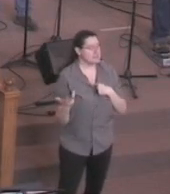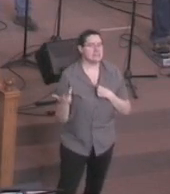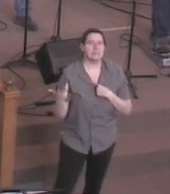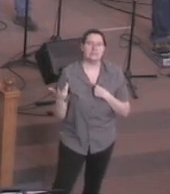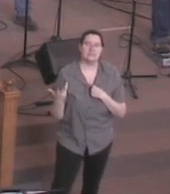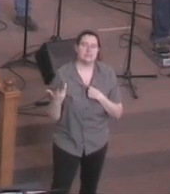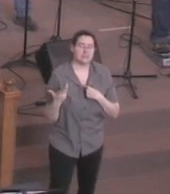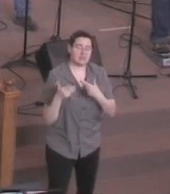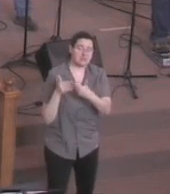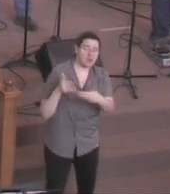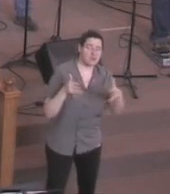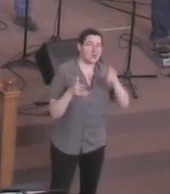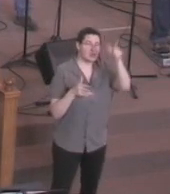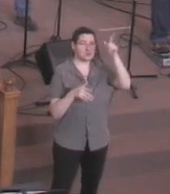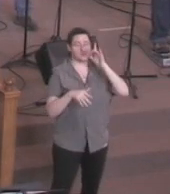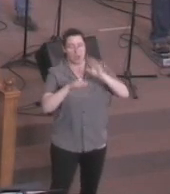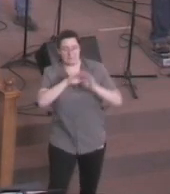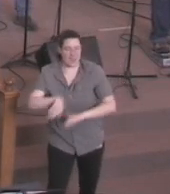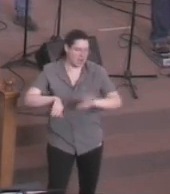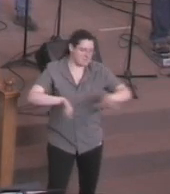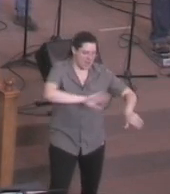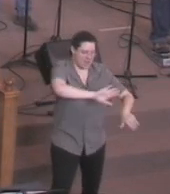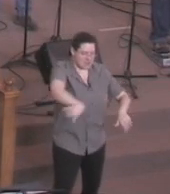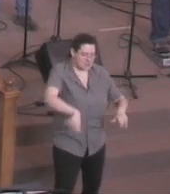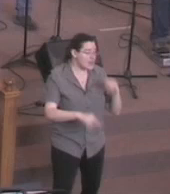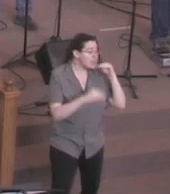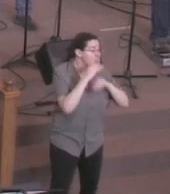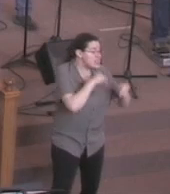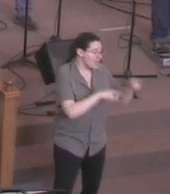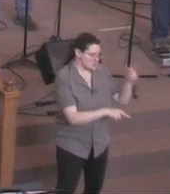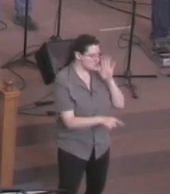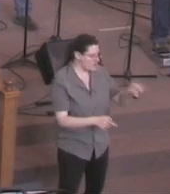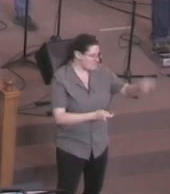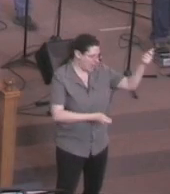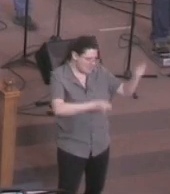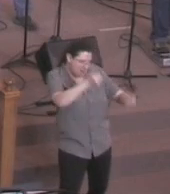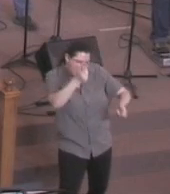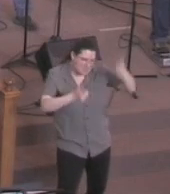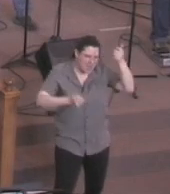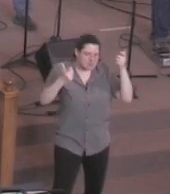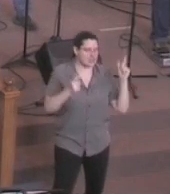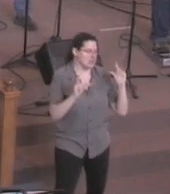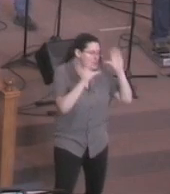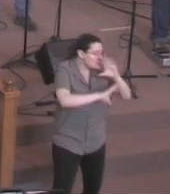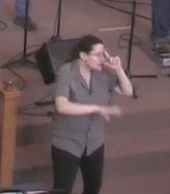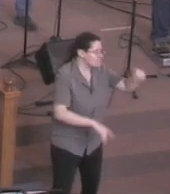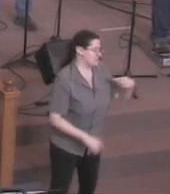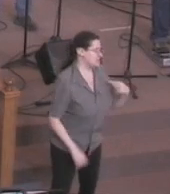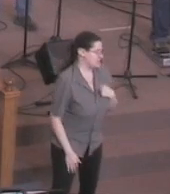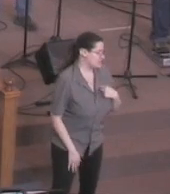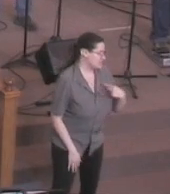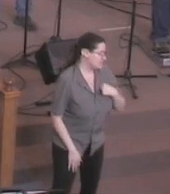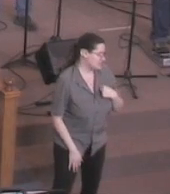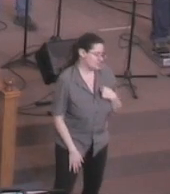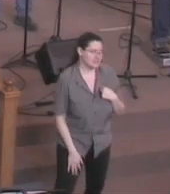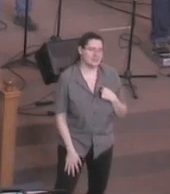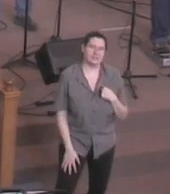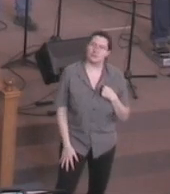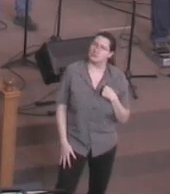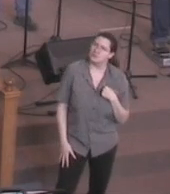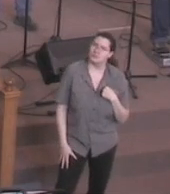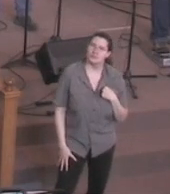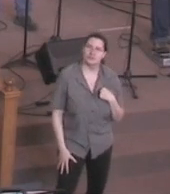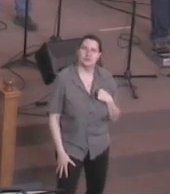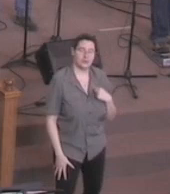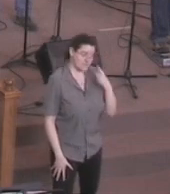There's no wall you won't kick down, lie you won't tear, coming after me. Come on, it's